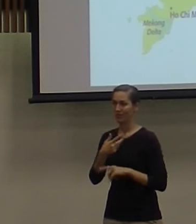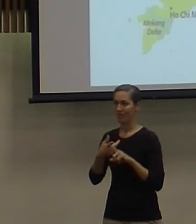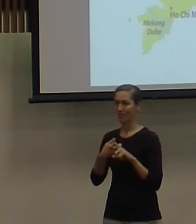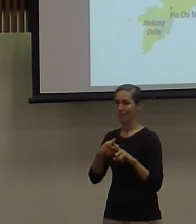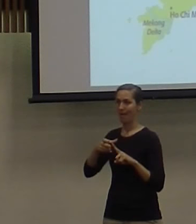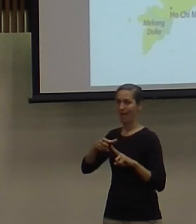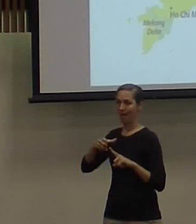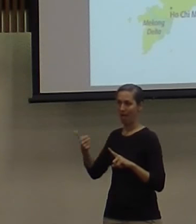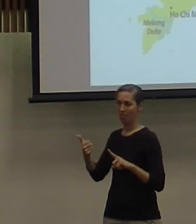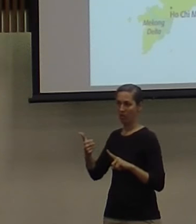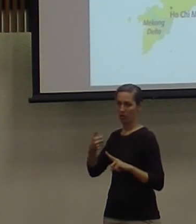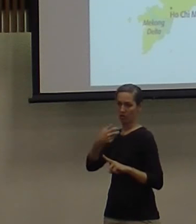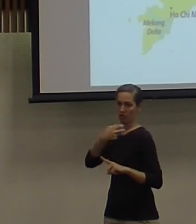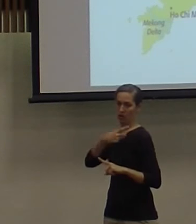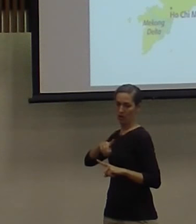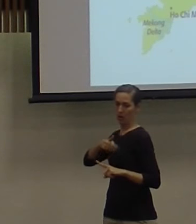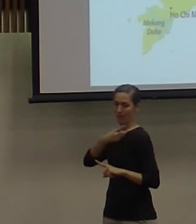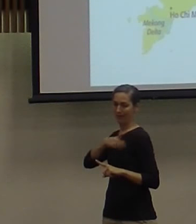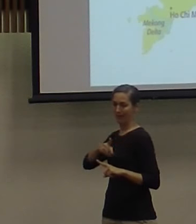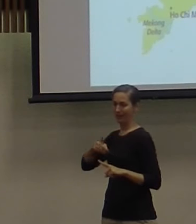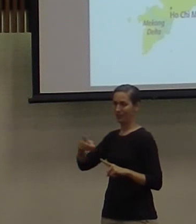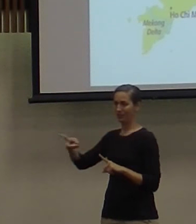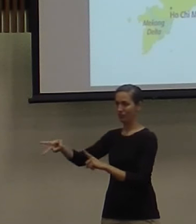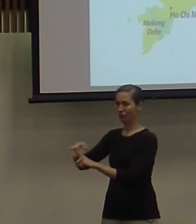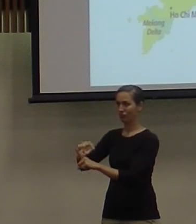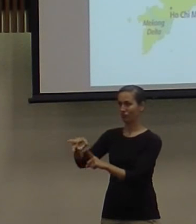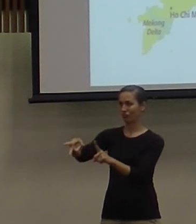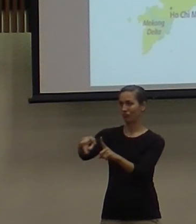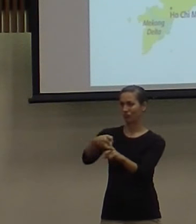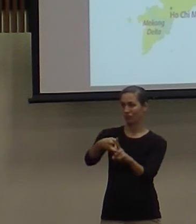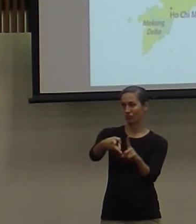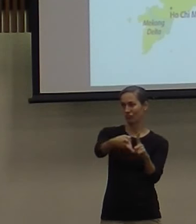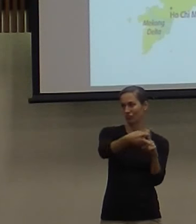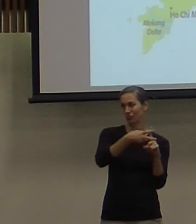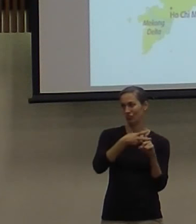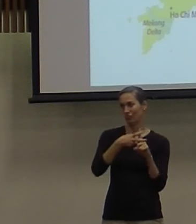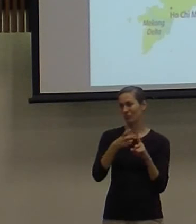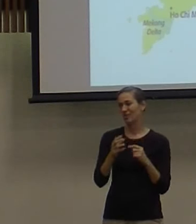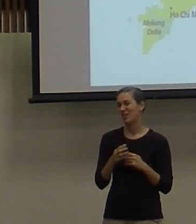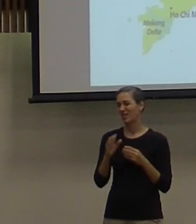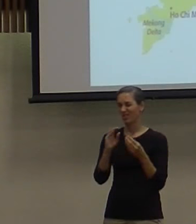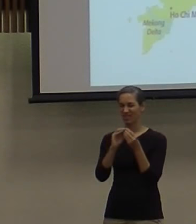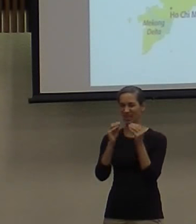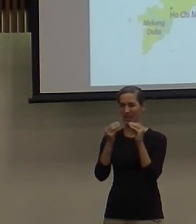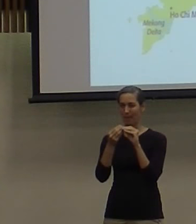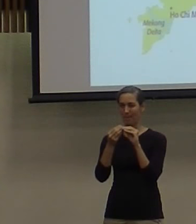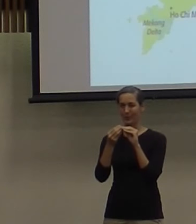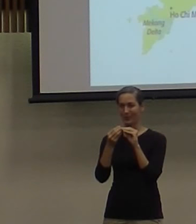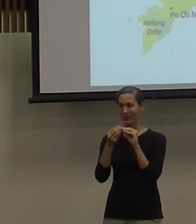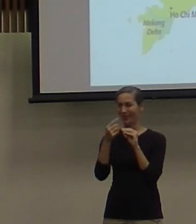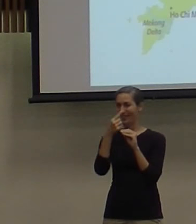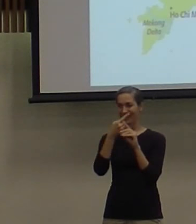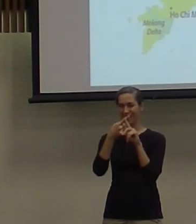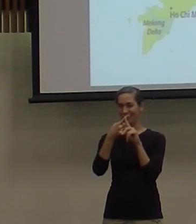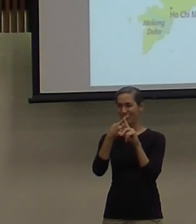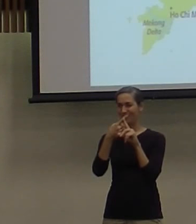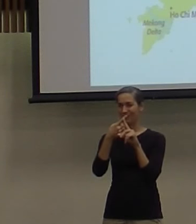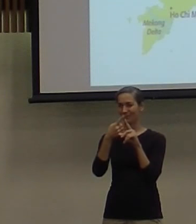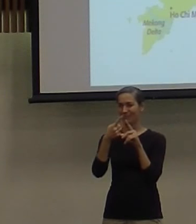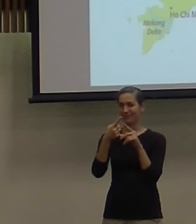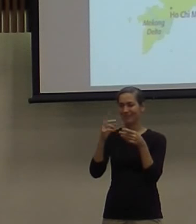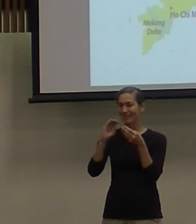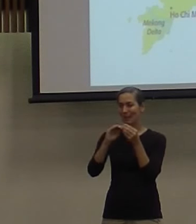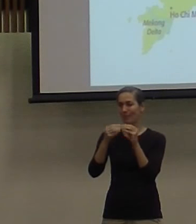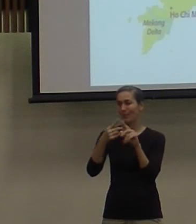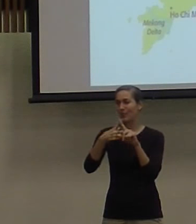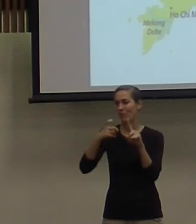denomination. Yeah, most of them. So the number is from the document that done by the government, but our country is not